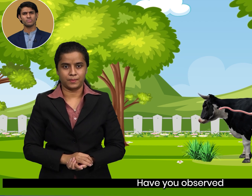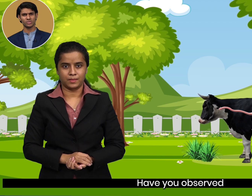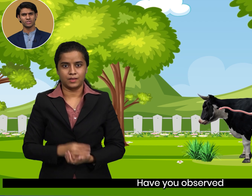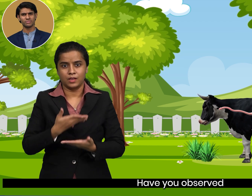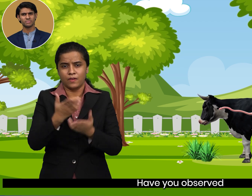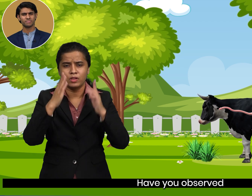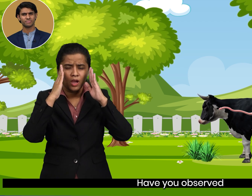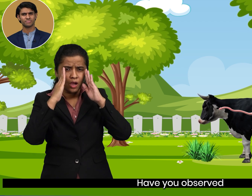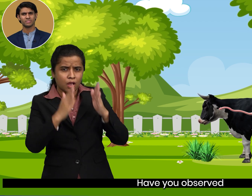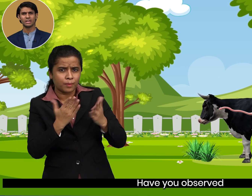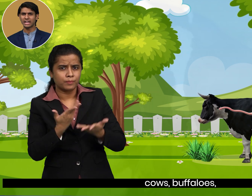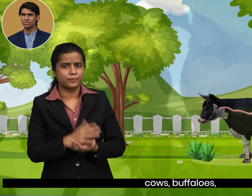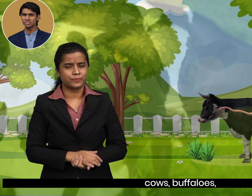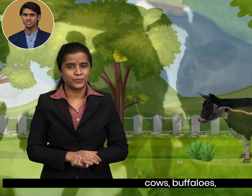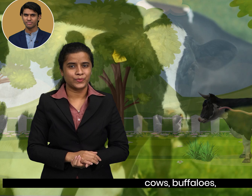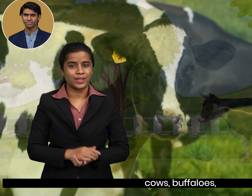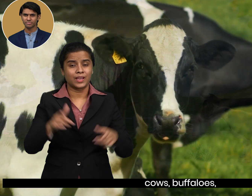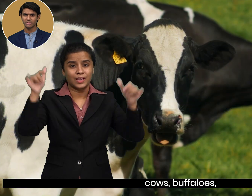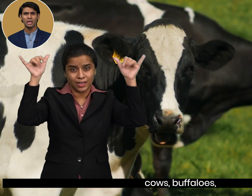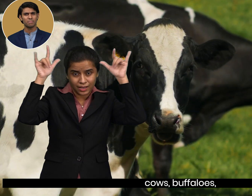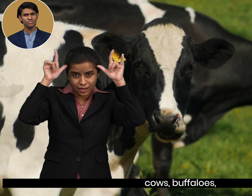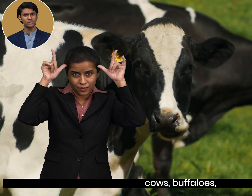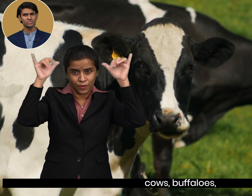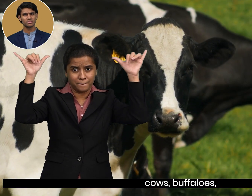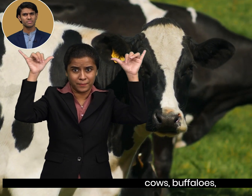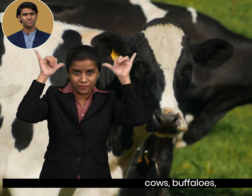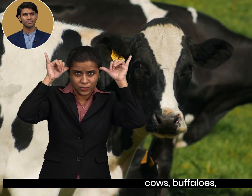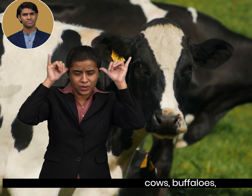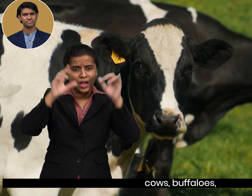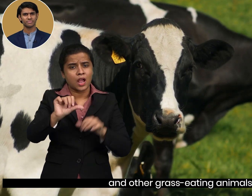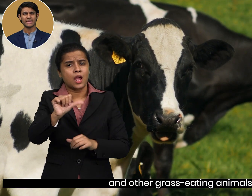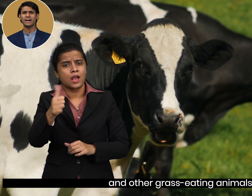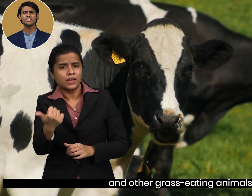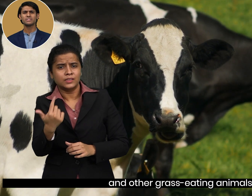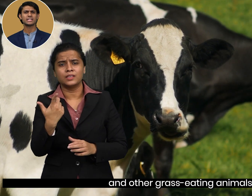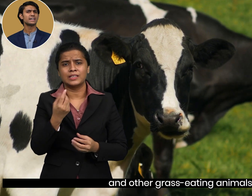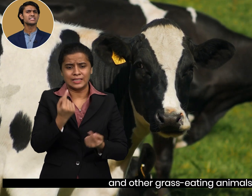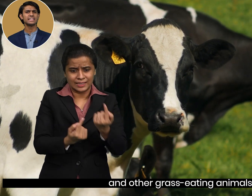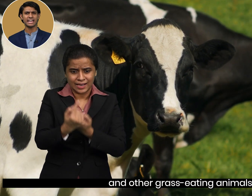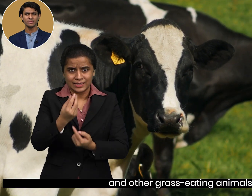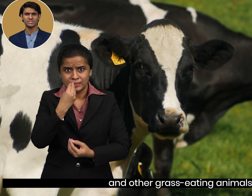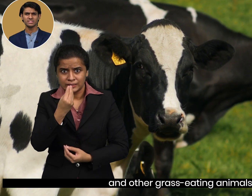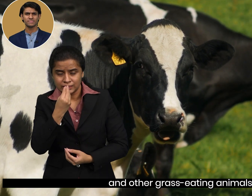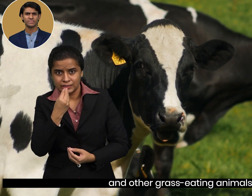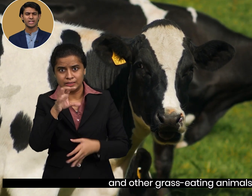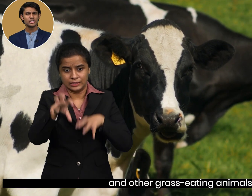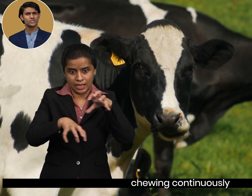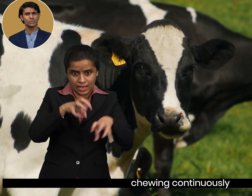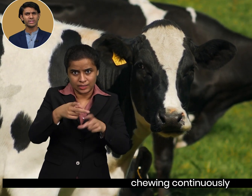Have you observed cows, buffaloes, and other grass-eating